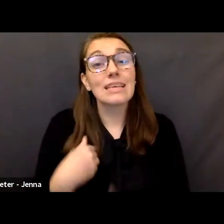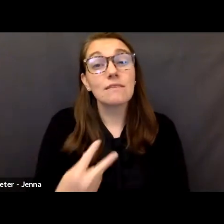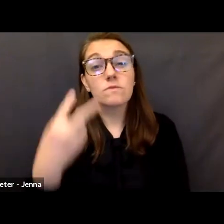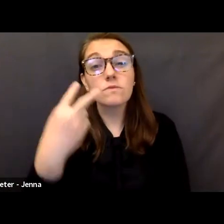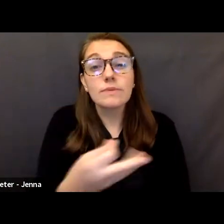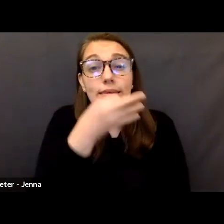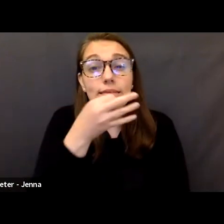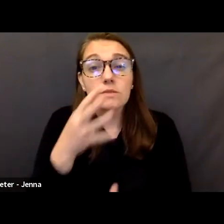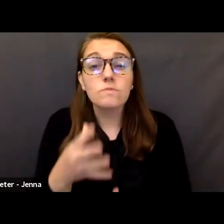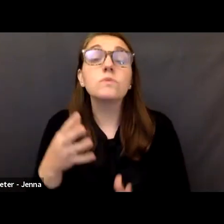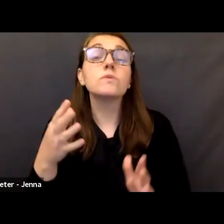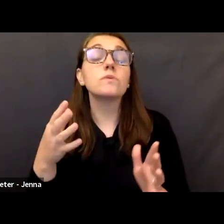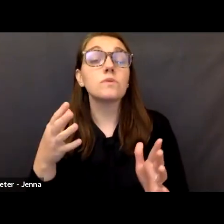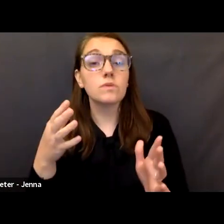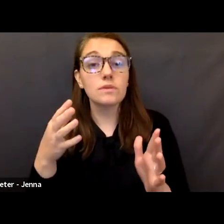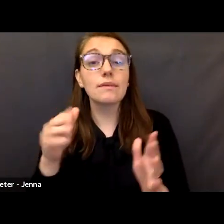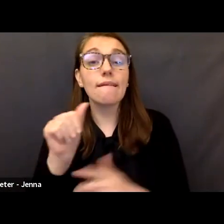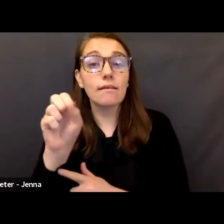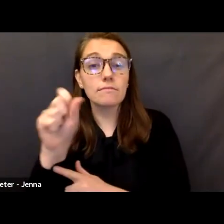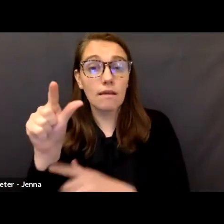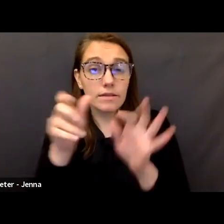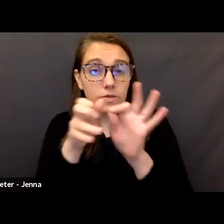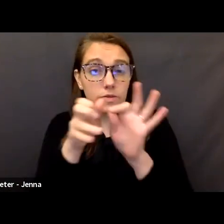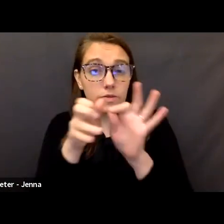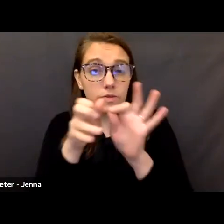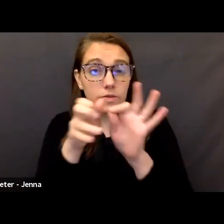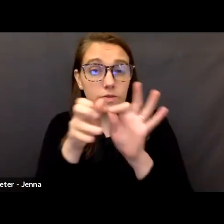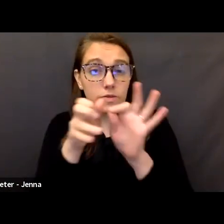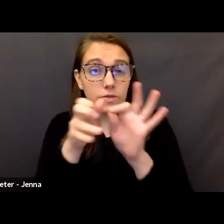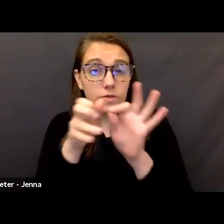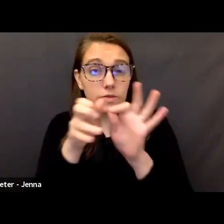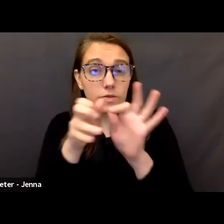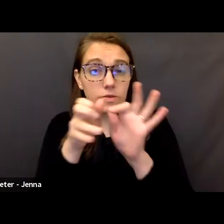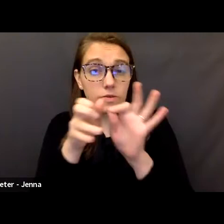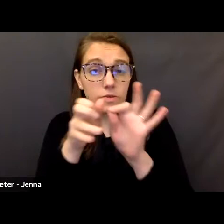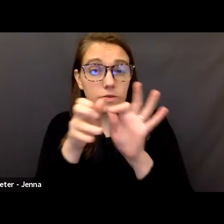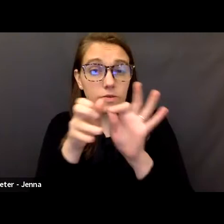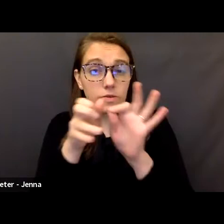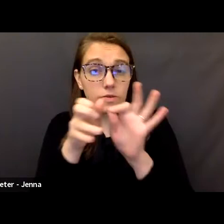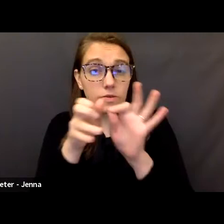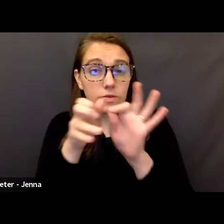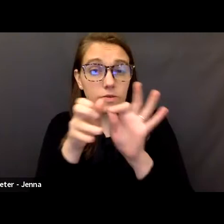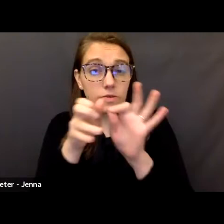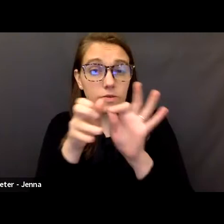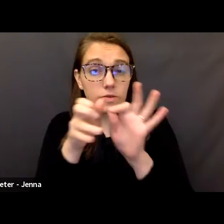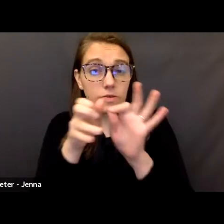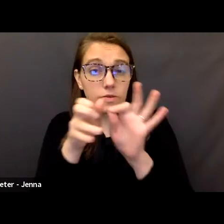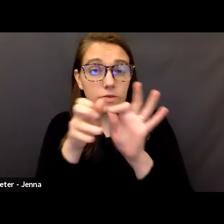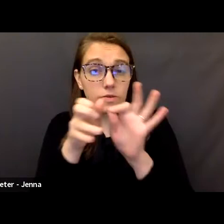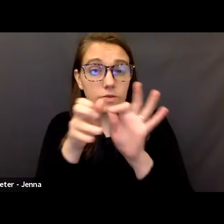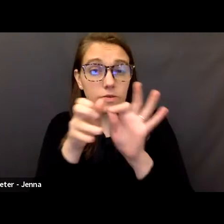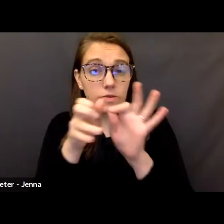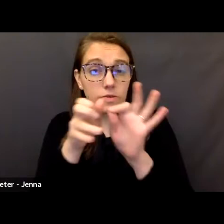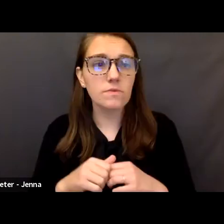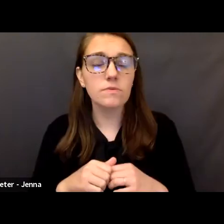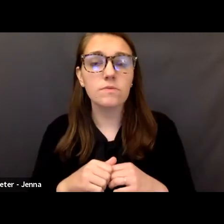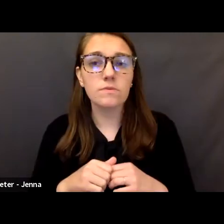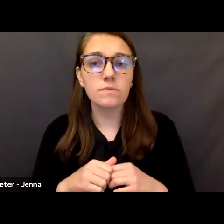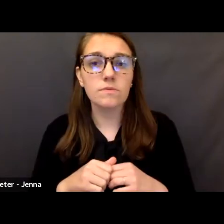expert American Sign Language interpreters today, Jenna Jasek and Nancy Sullivan.